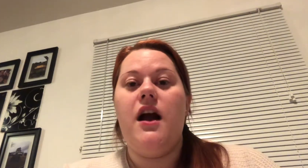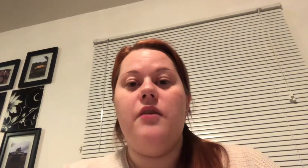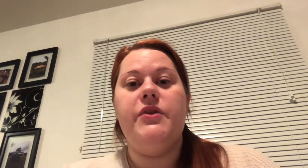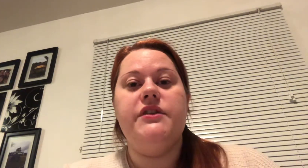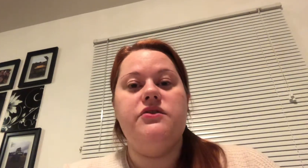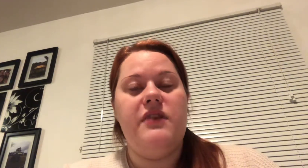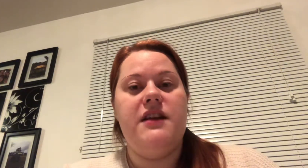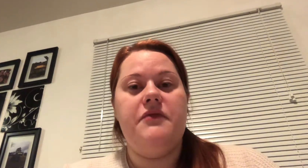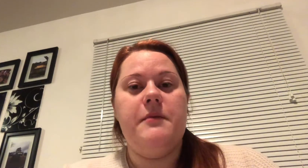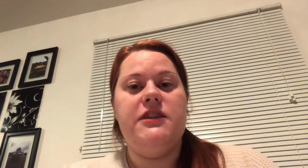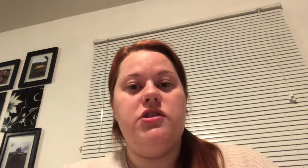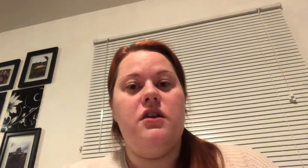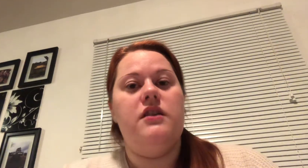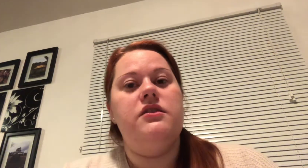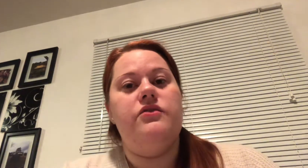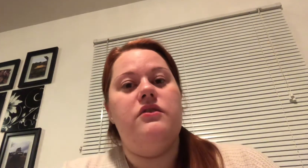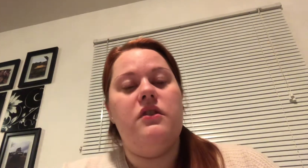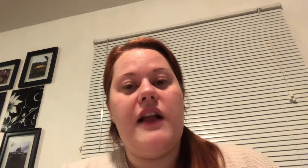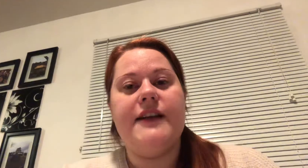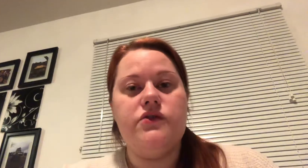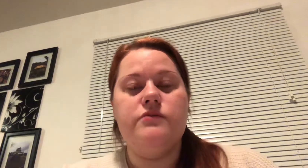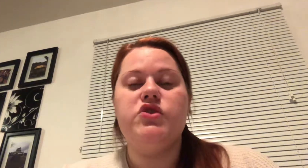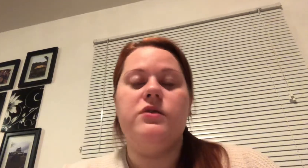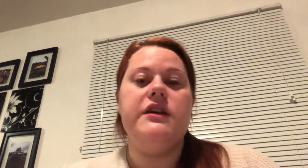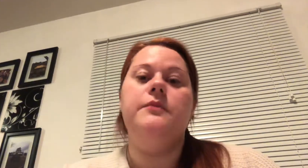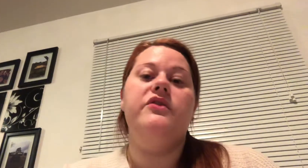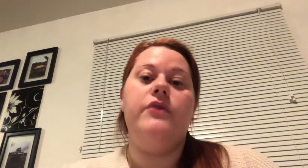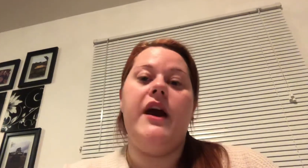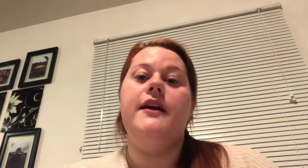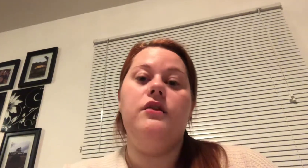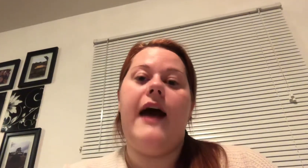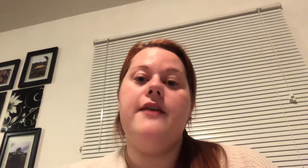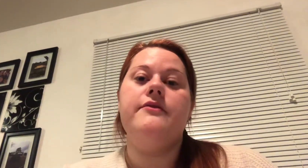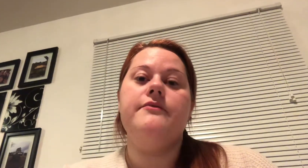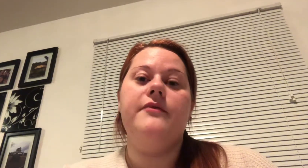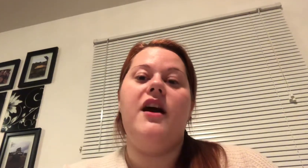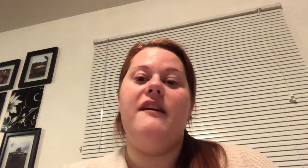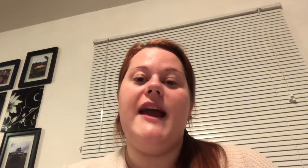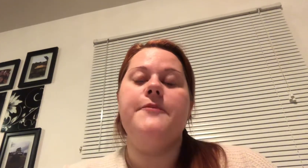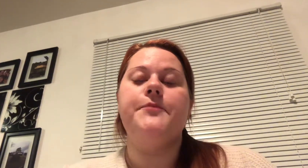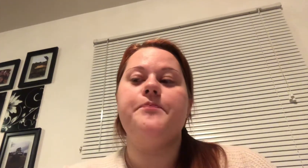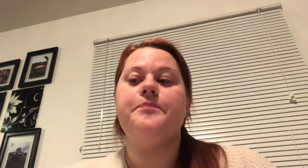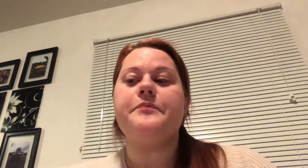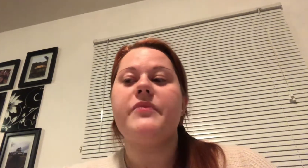put the join information on the Google Classroom shortly before I go live, all right?